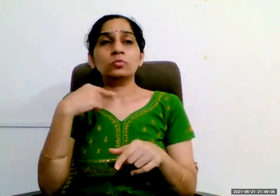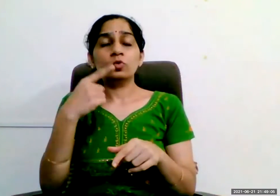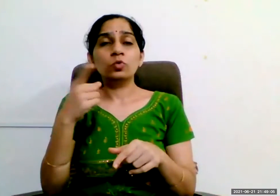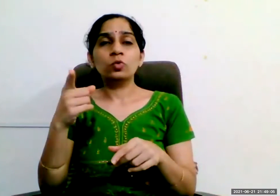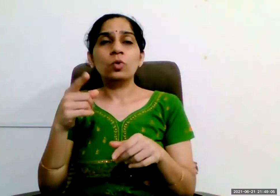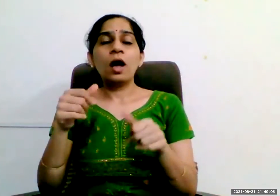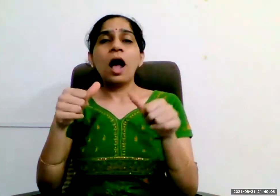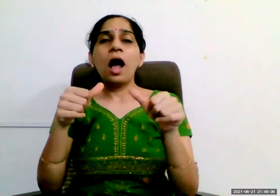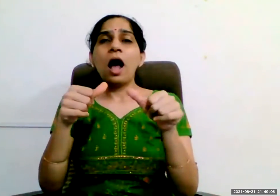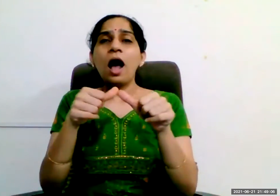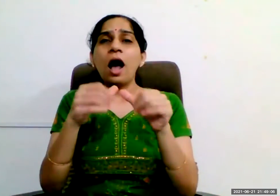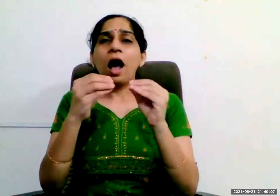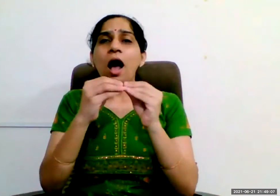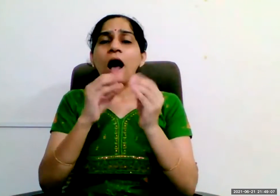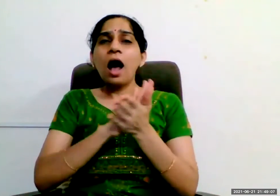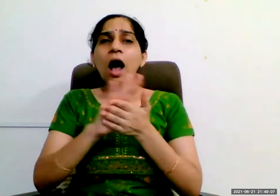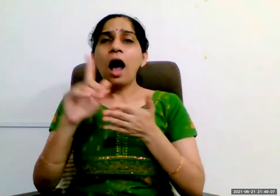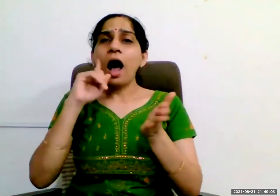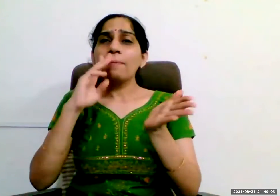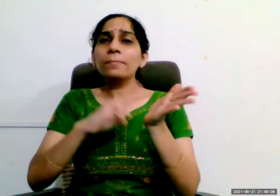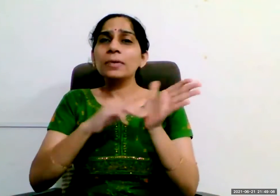and grandson of Arjun.